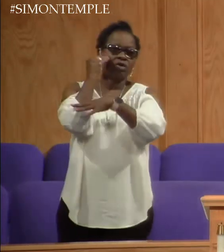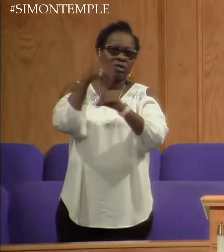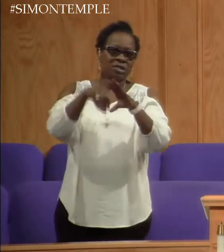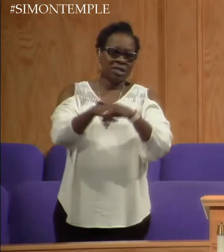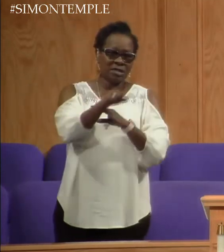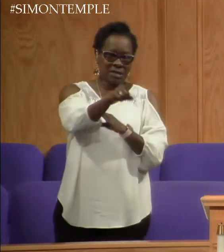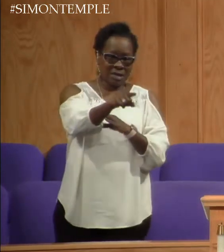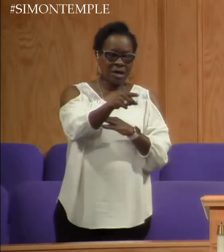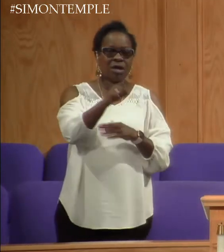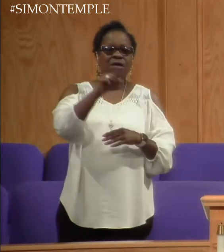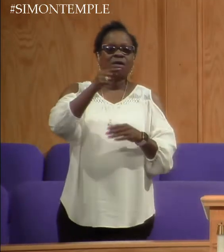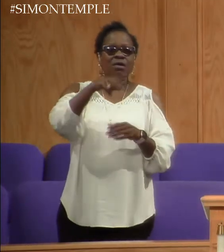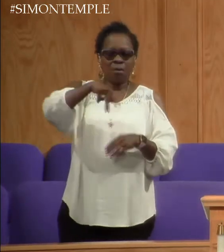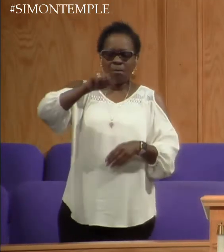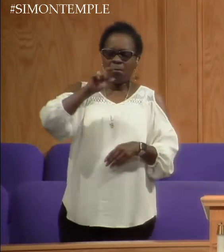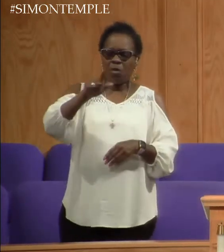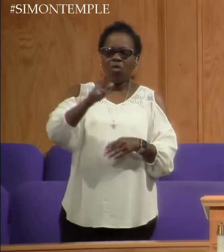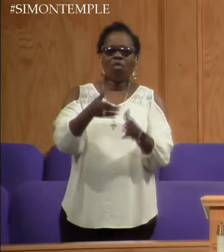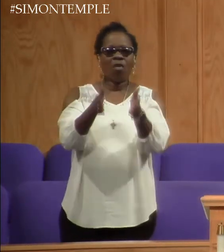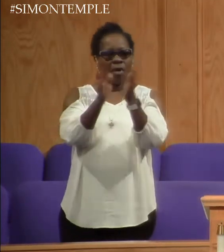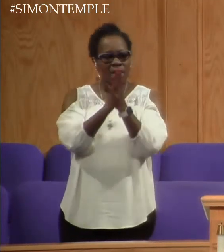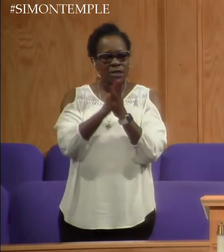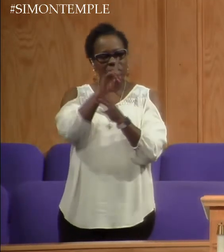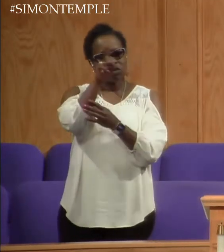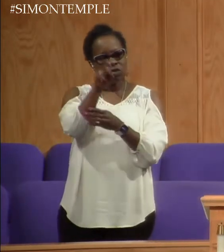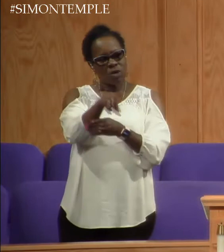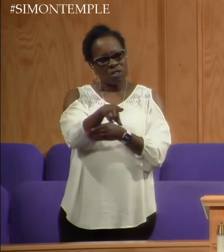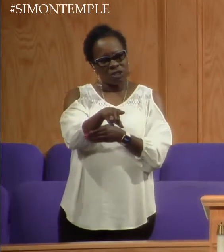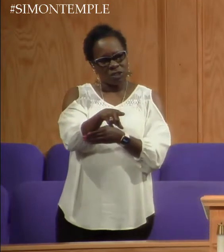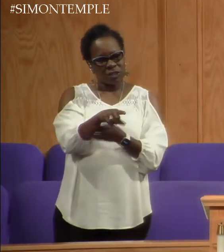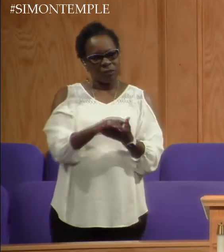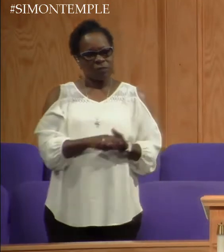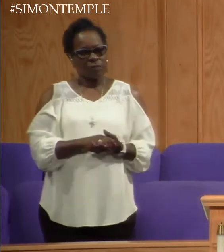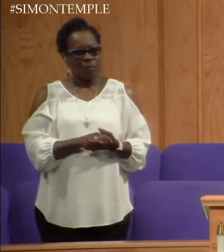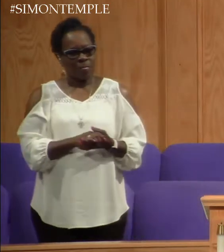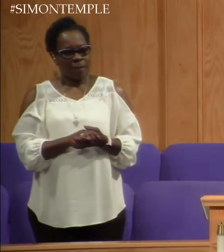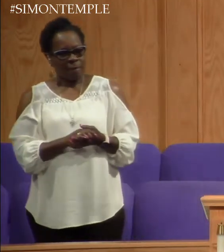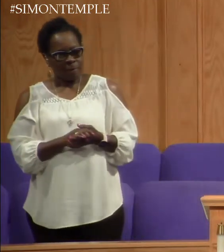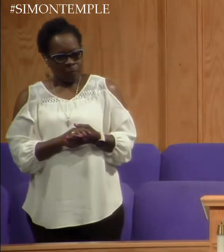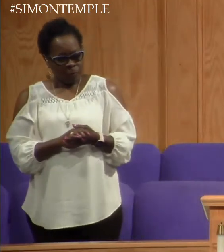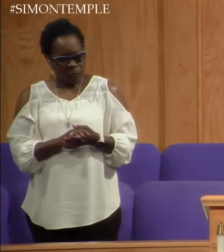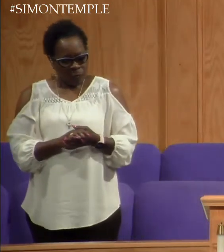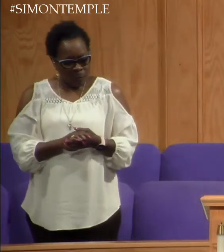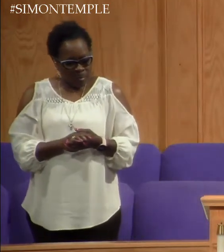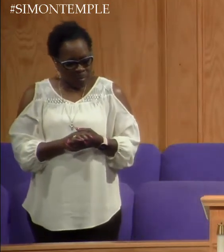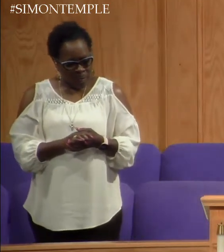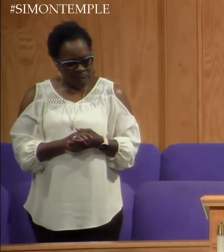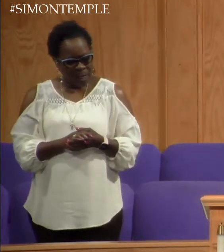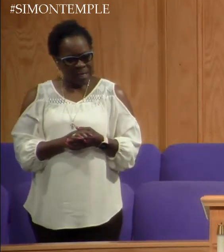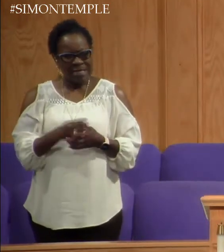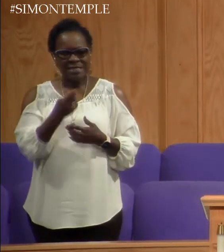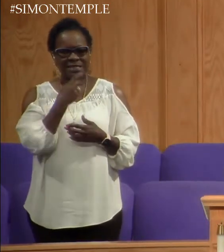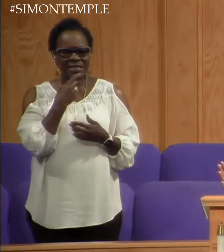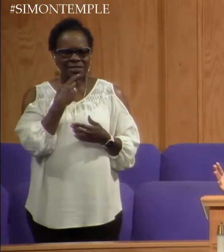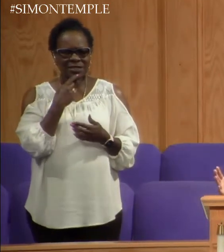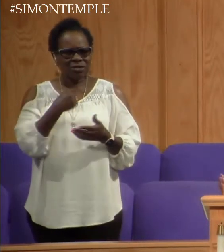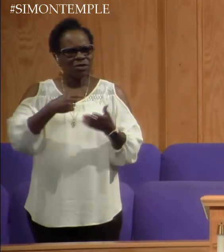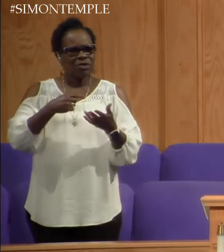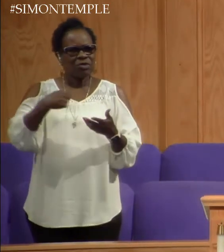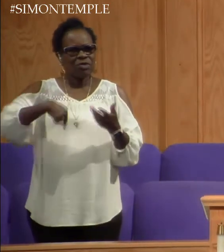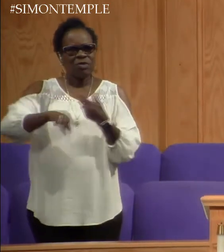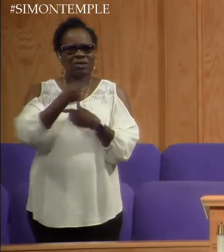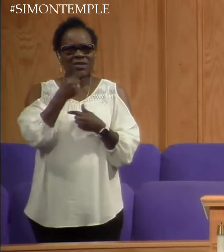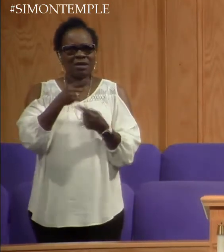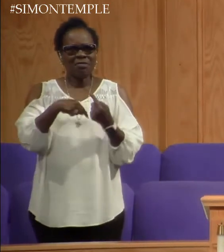that deals with our spiritual position as it relates to the condition of our world today. What can we say about all